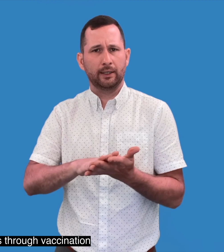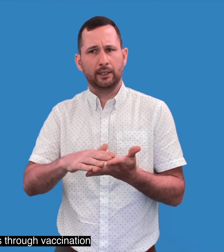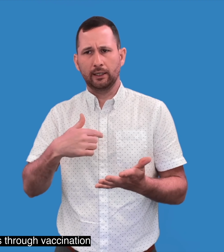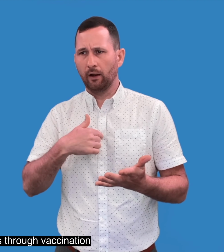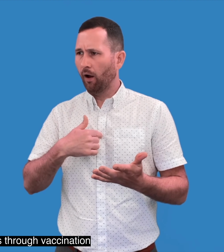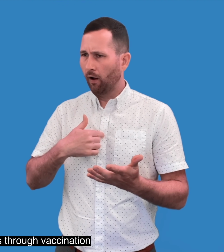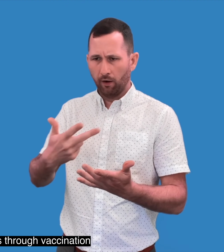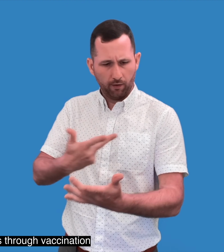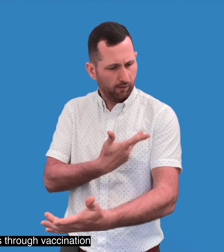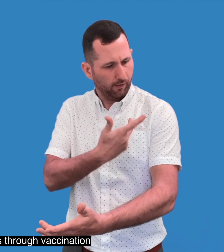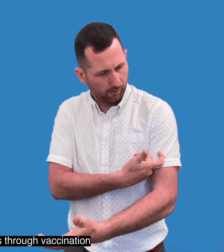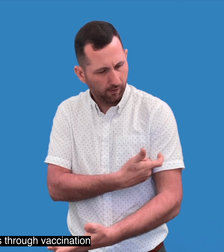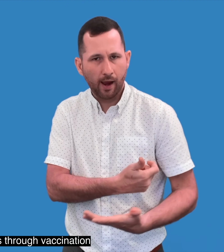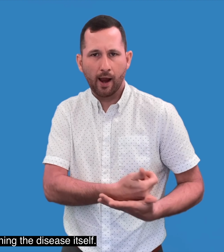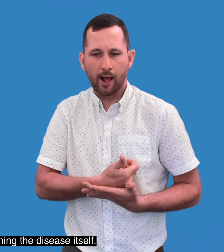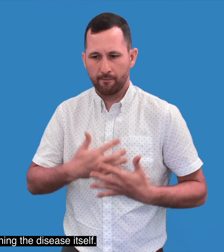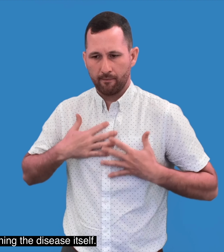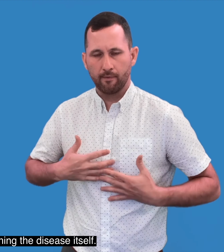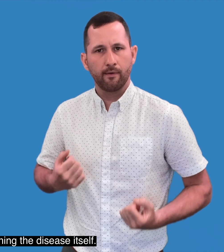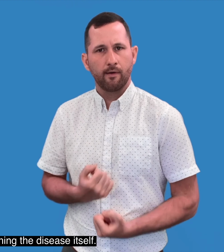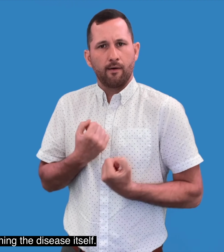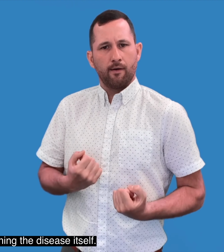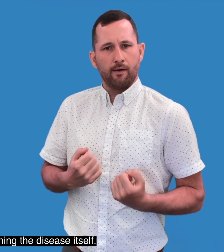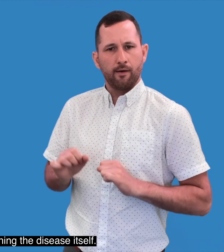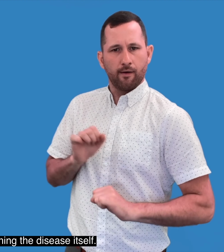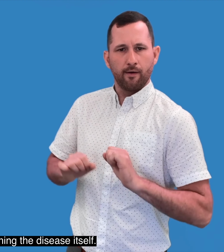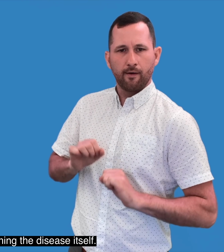through vaccination than by catching the disease itself.